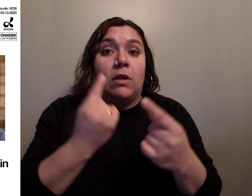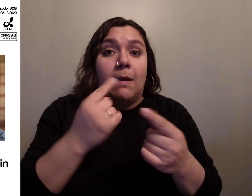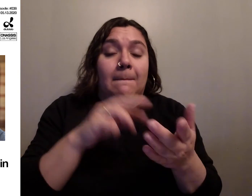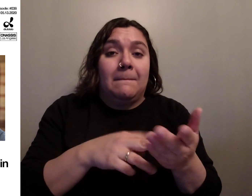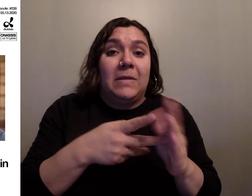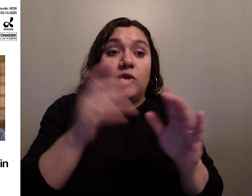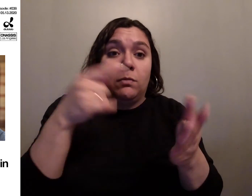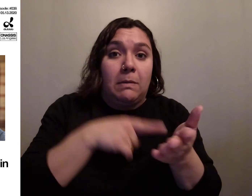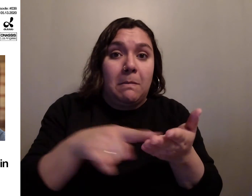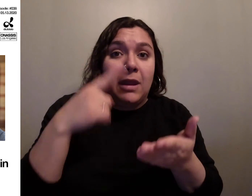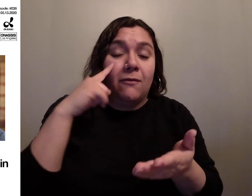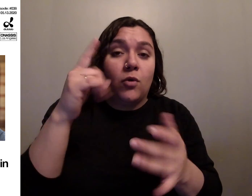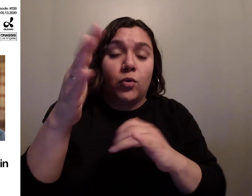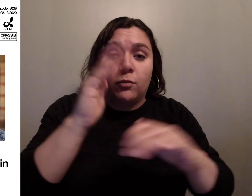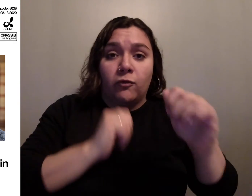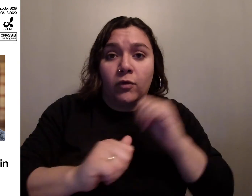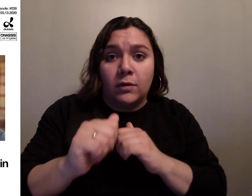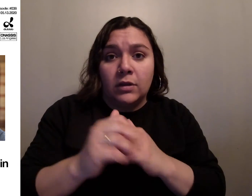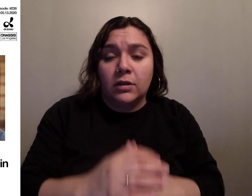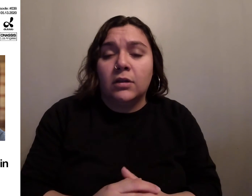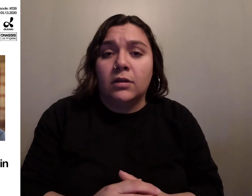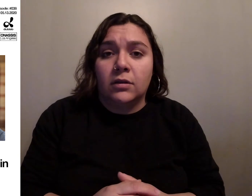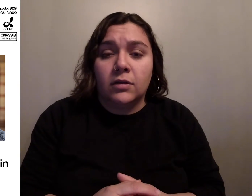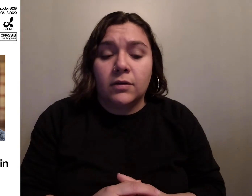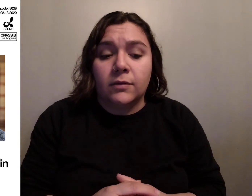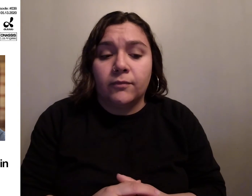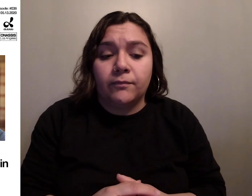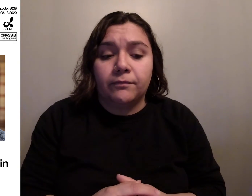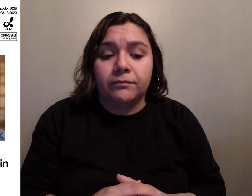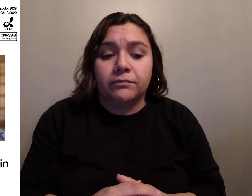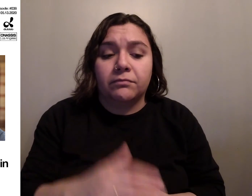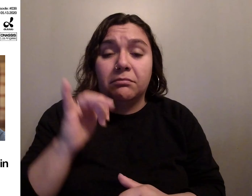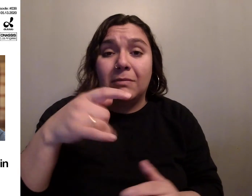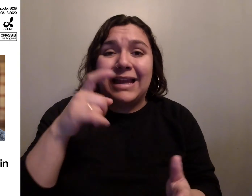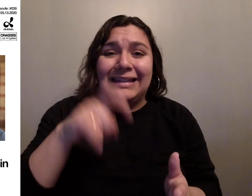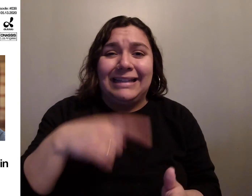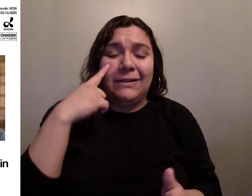it that if you come, you'll be paid for your performance.